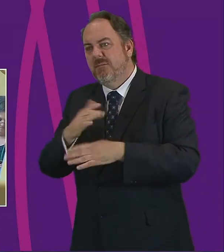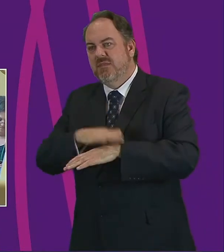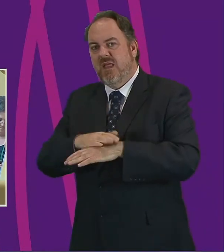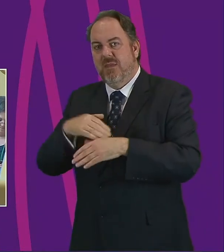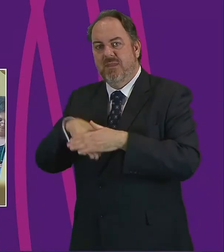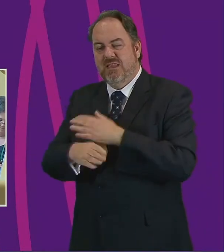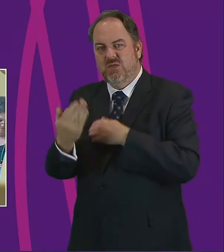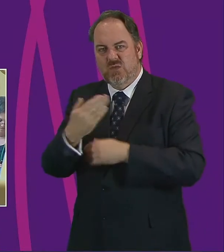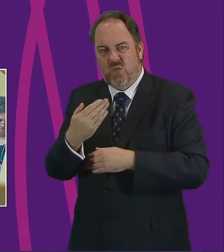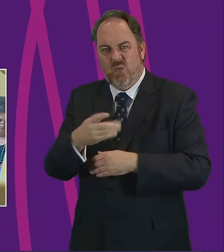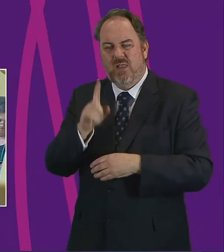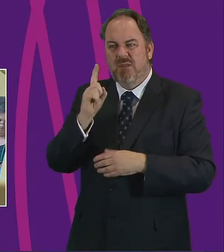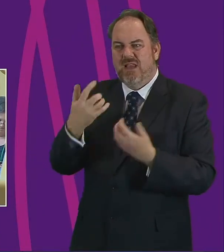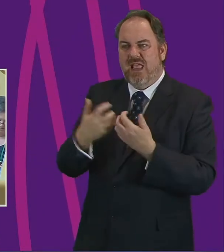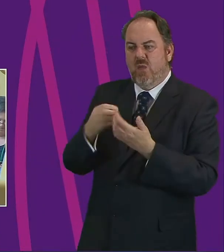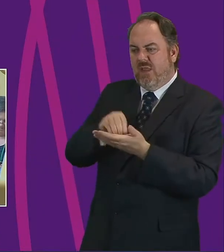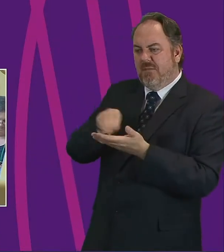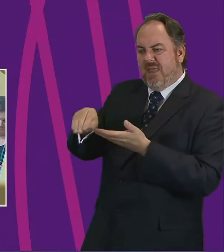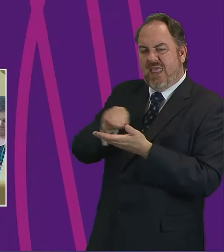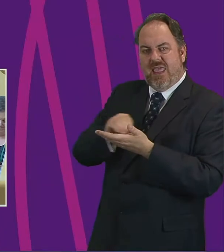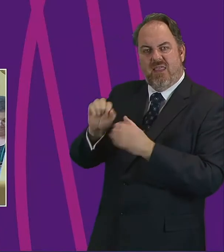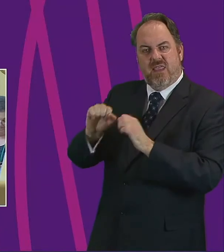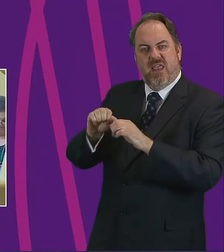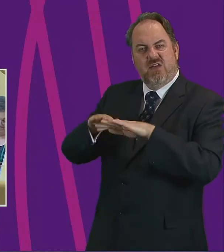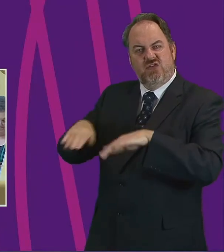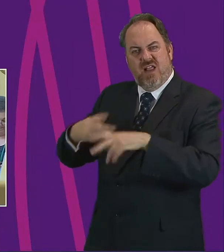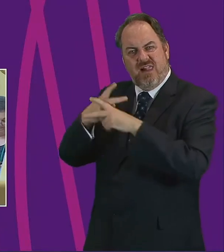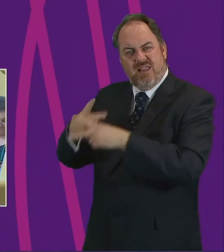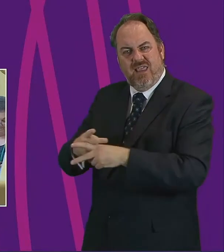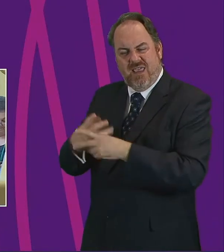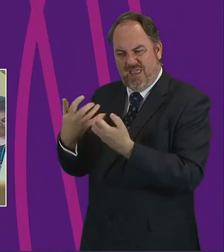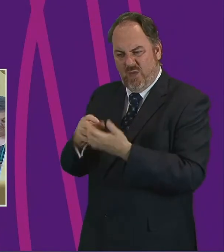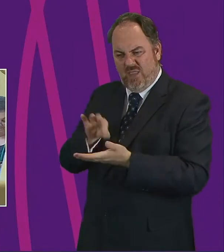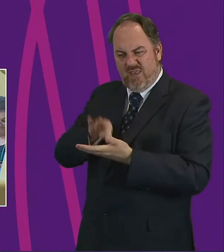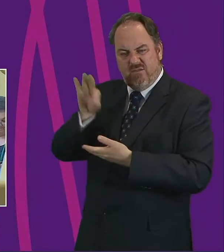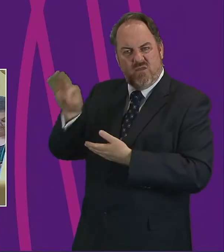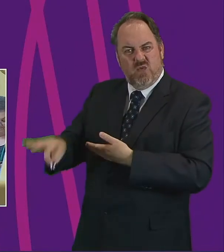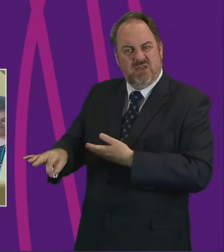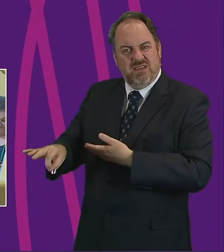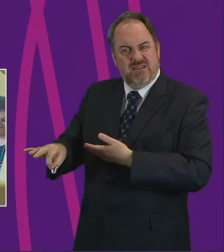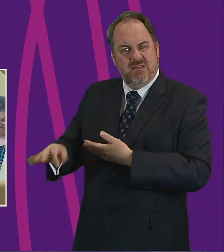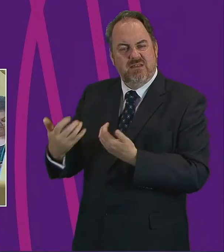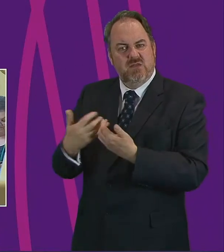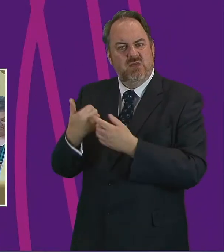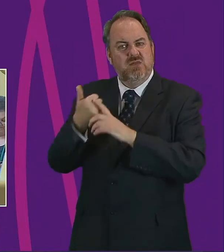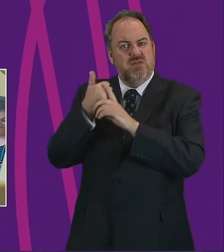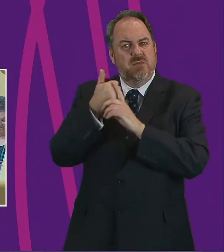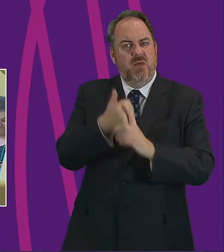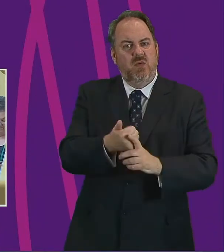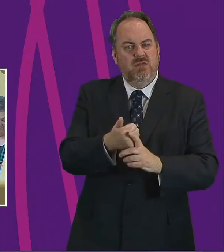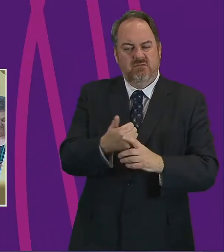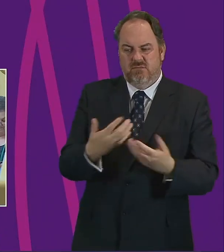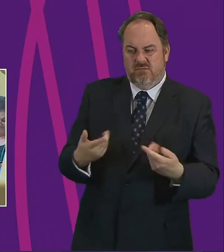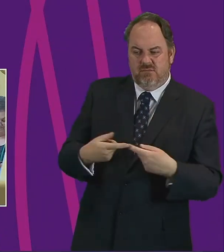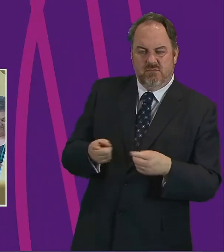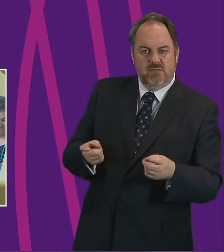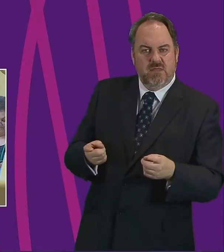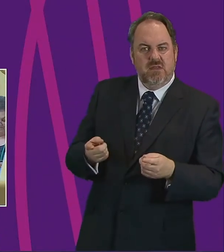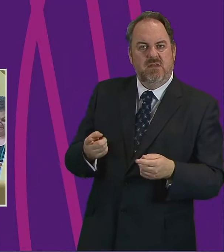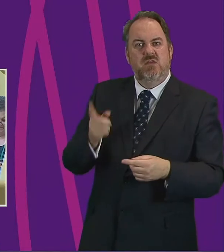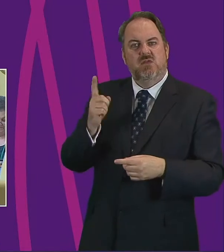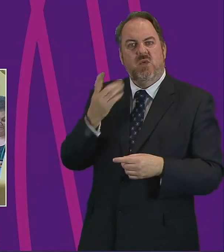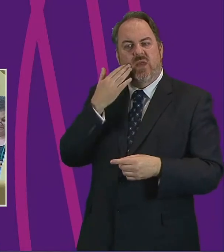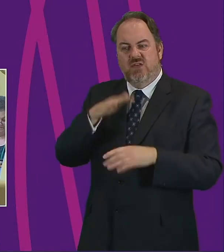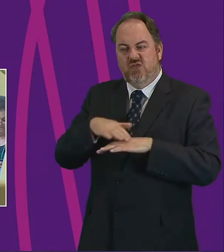Secretary say if there will be any changes in how that childcare will be delivered, in effect, to help provide what would be the homeschooling